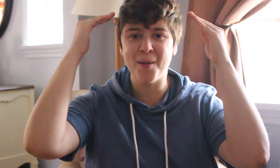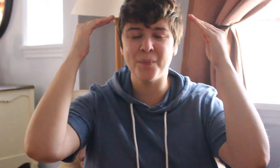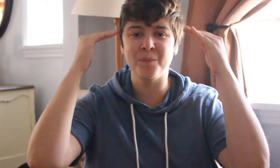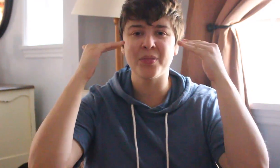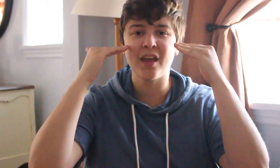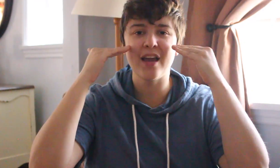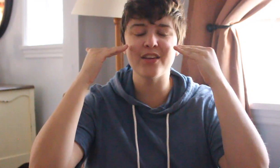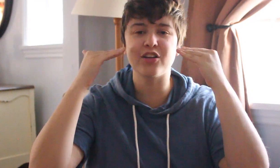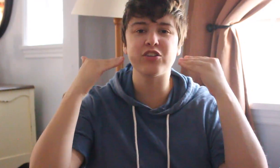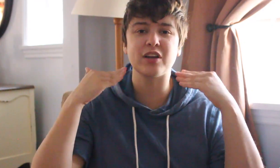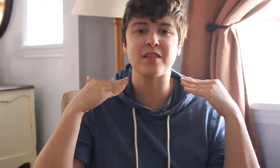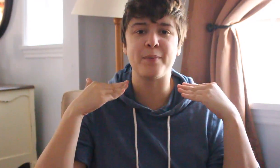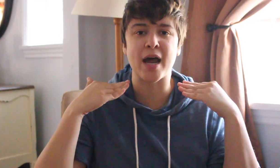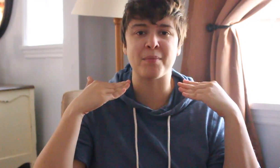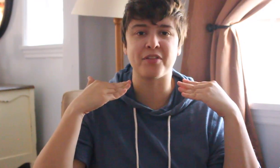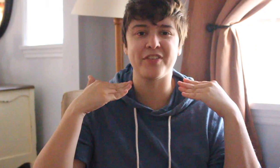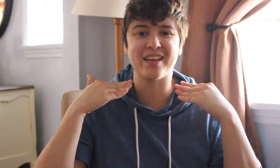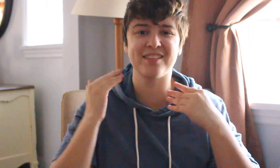top and the girls are at the bottom of the face.